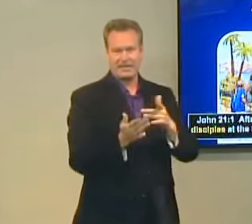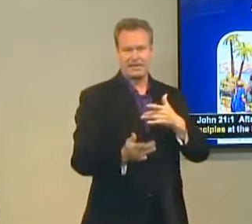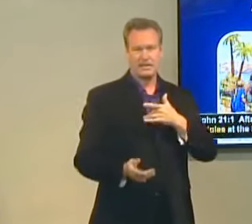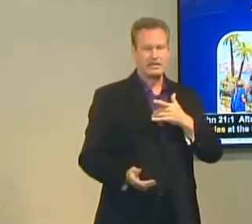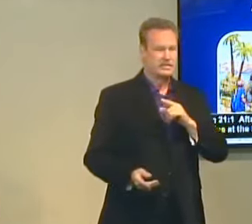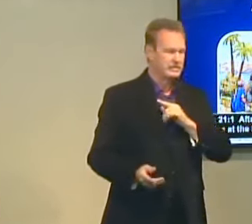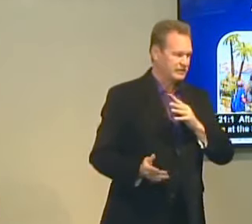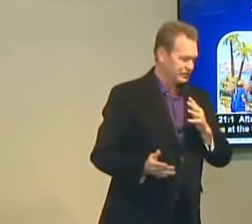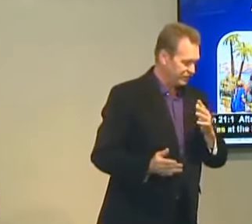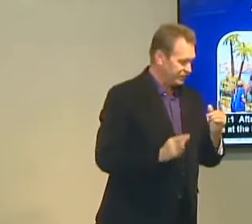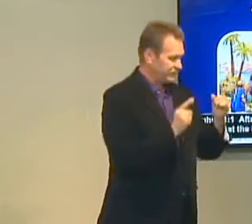Jesus' presence.